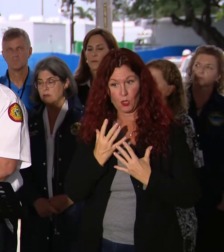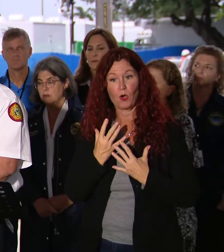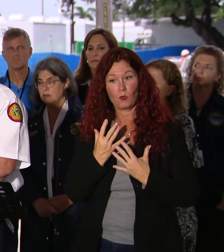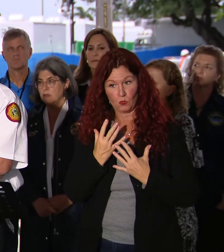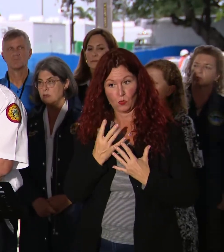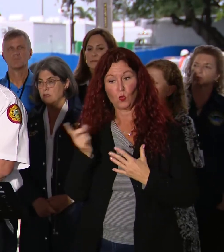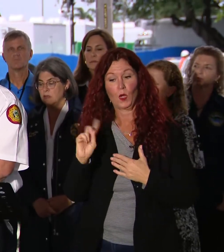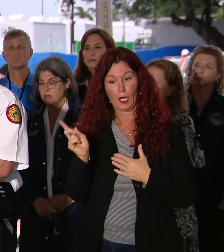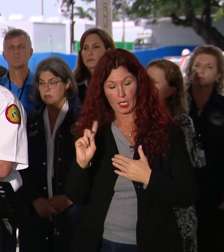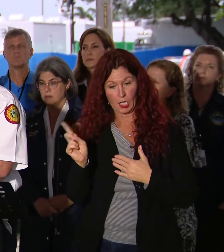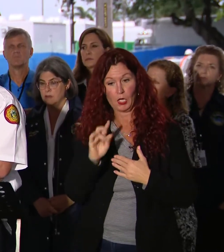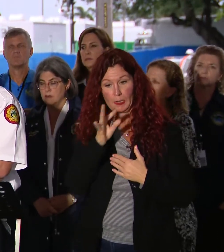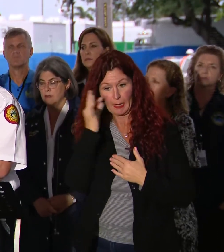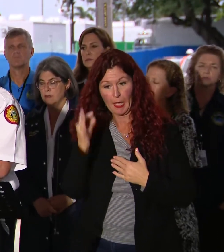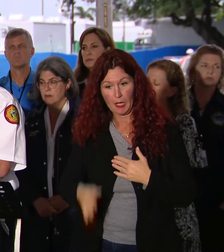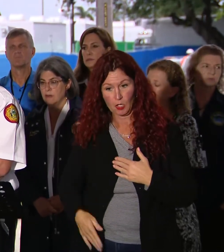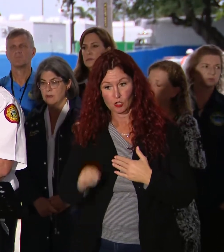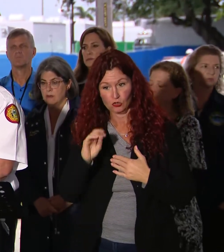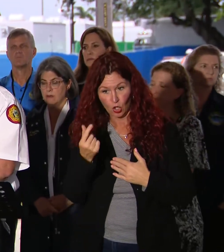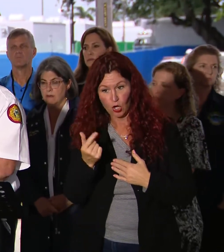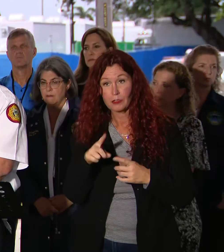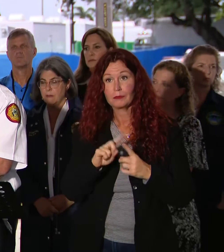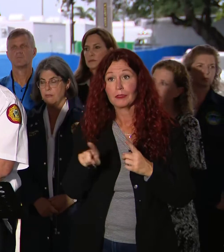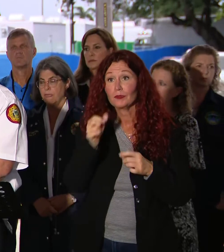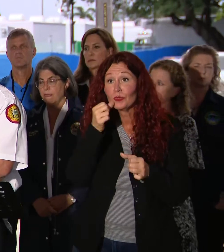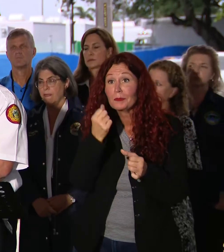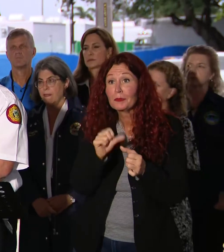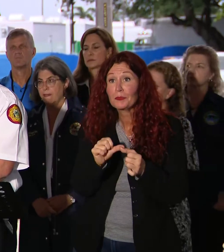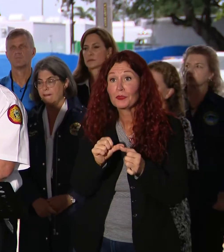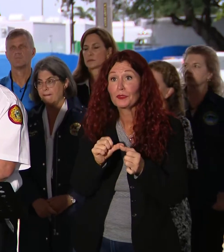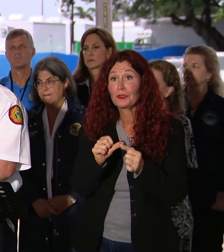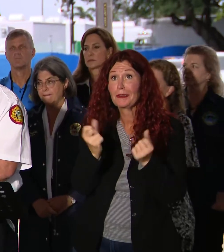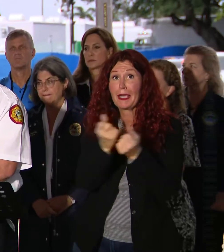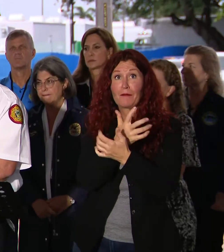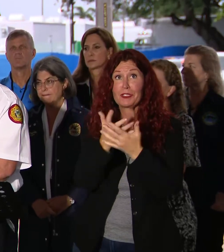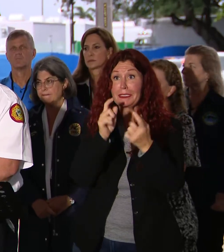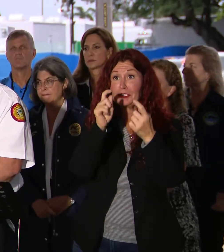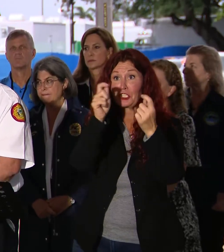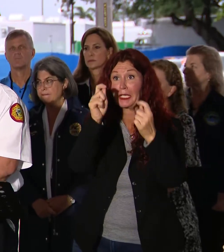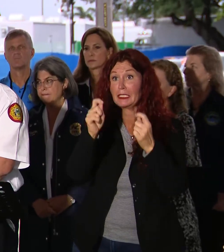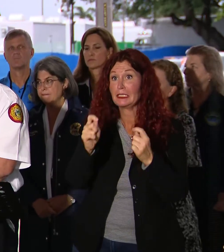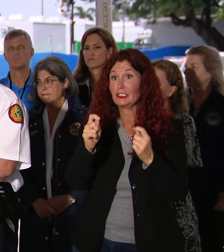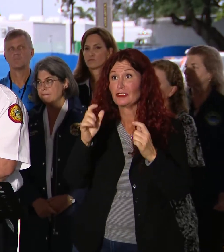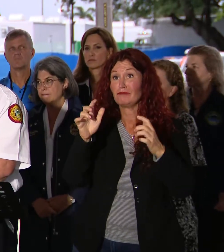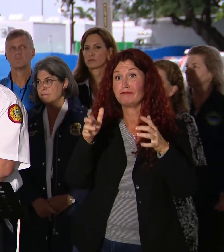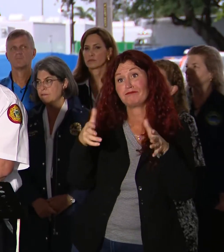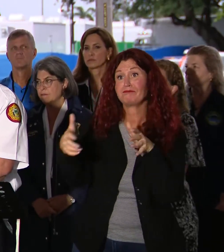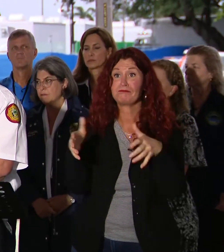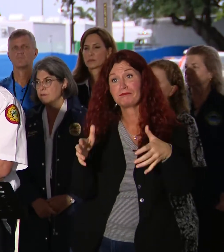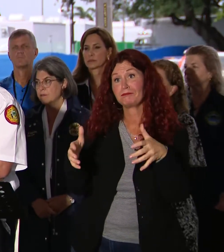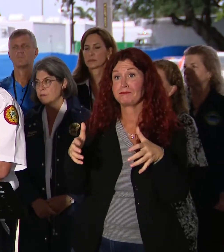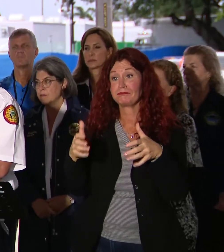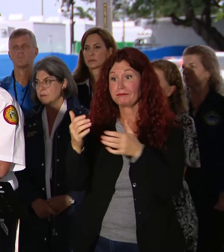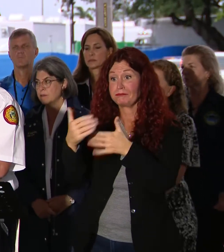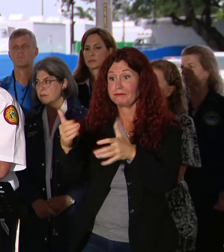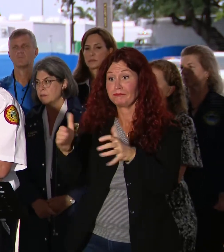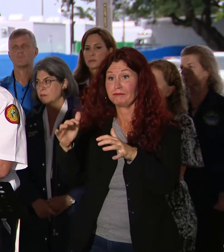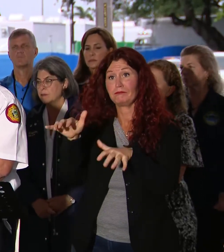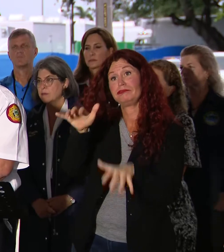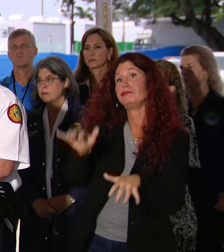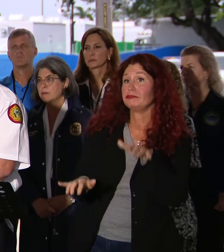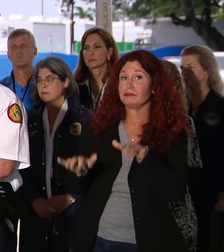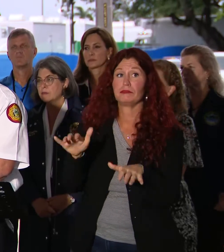But remember, with the debris, the structure integrity, how things has changed, it's unknown where their pets would have